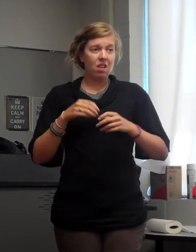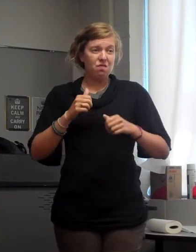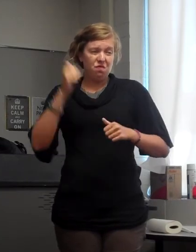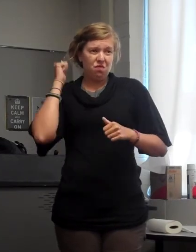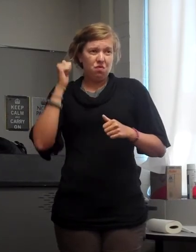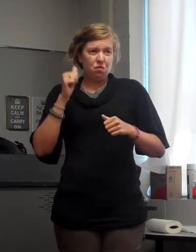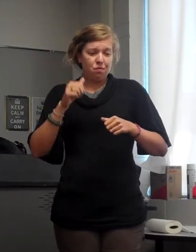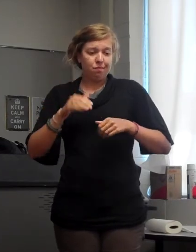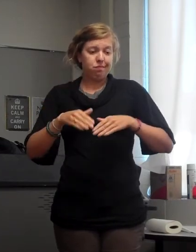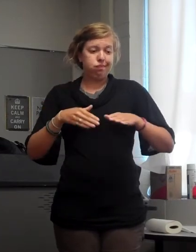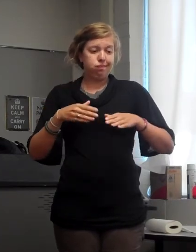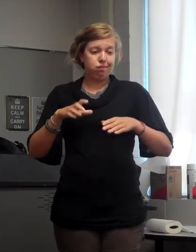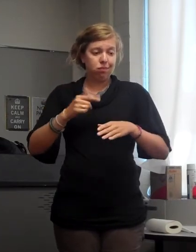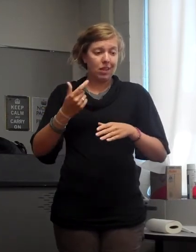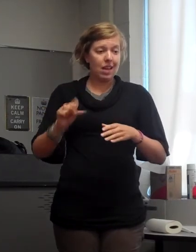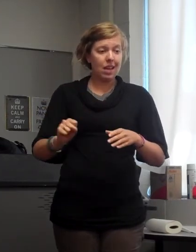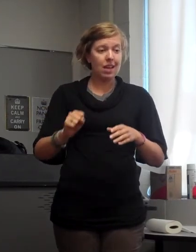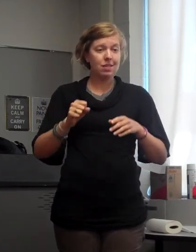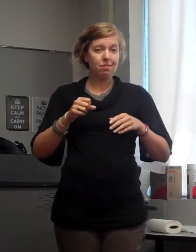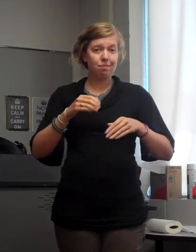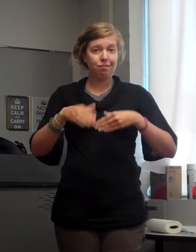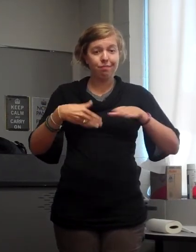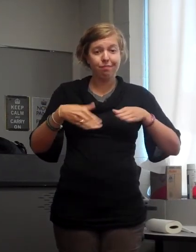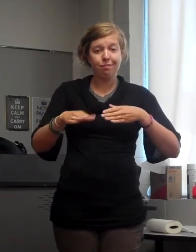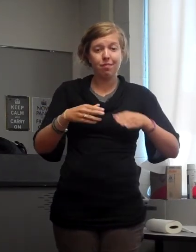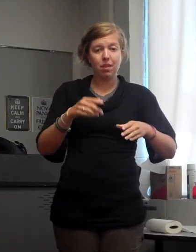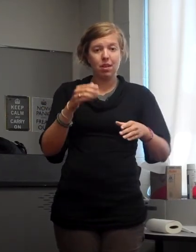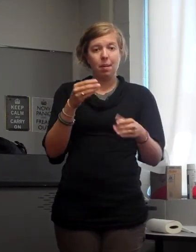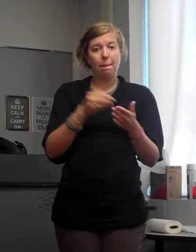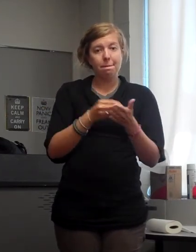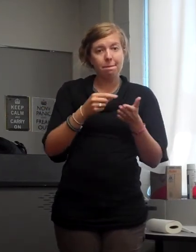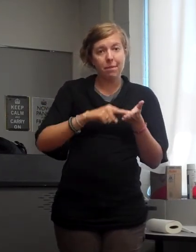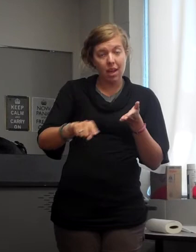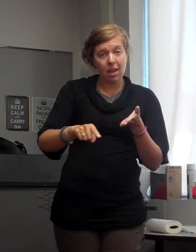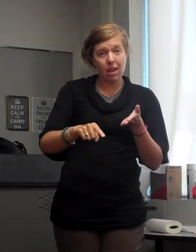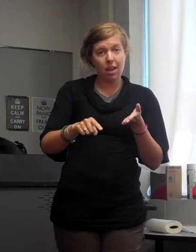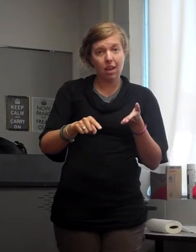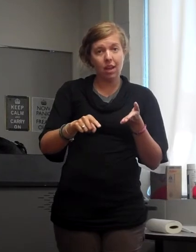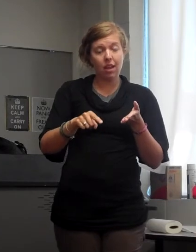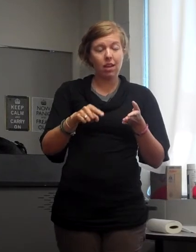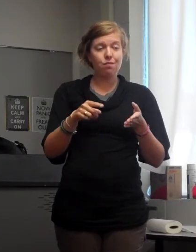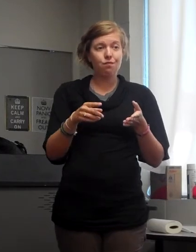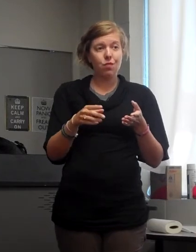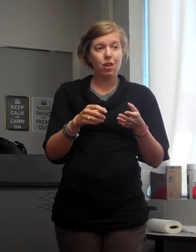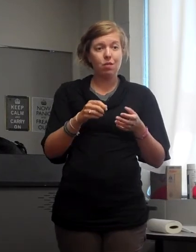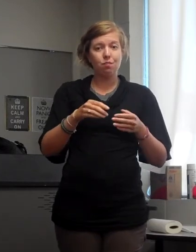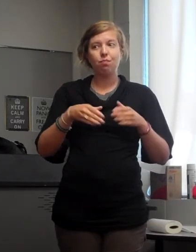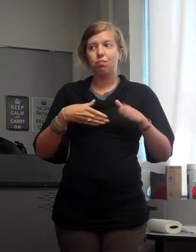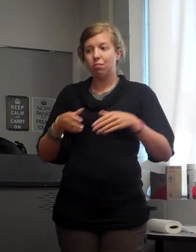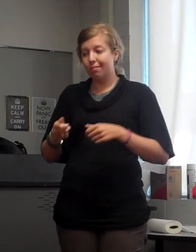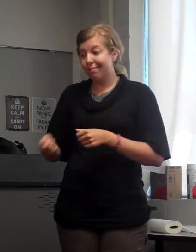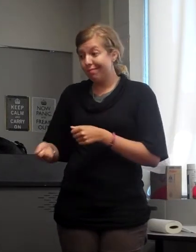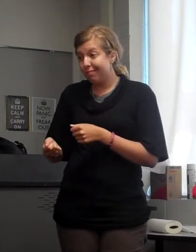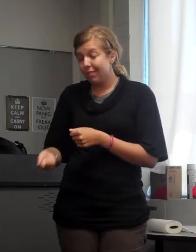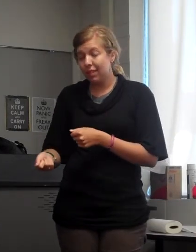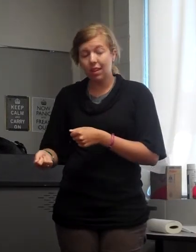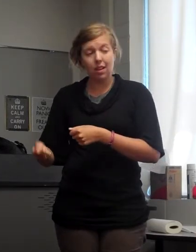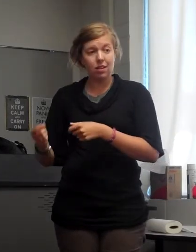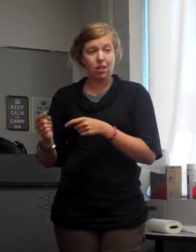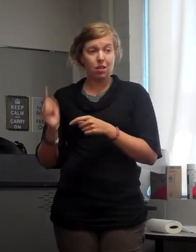out, pump my gas, and then go back in again to get my change. I refuse to do that. So every 2 weeks, I go into Speedway and I buy a